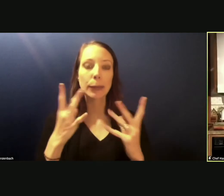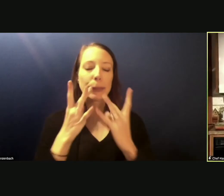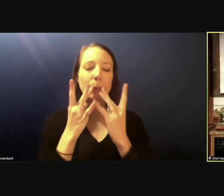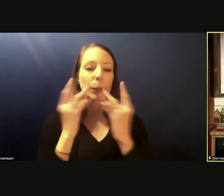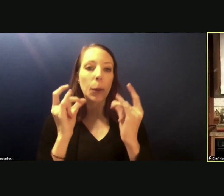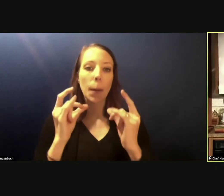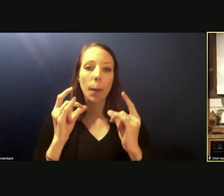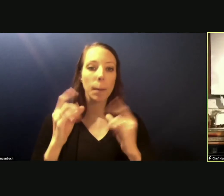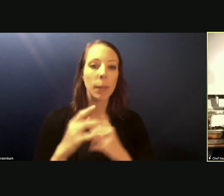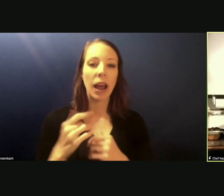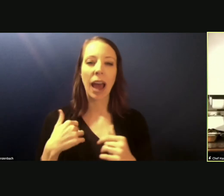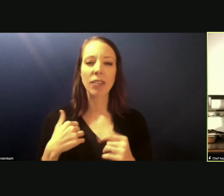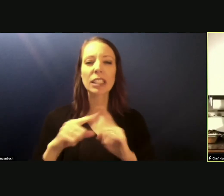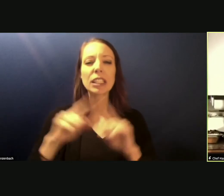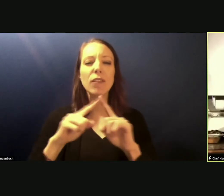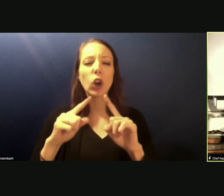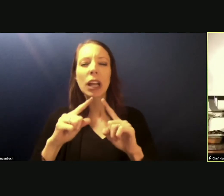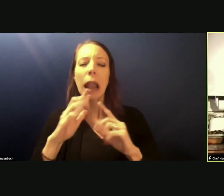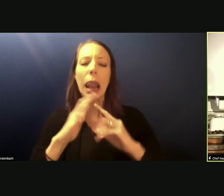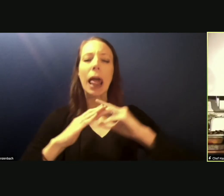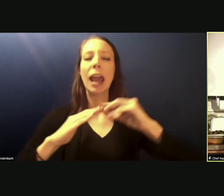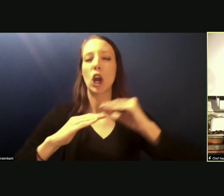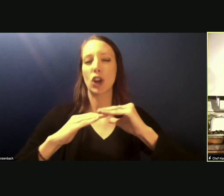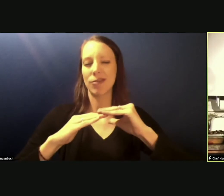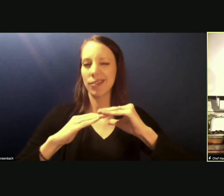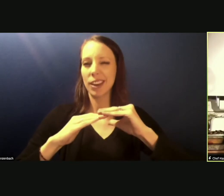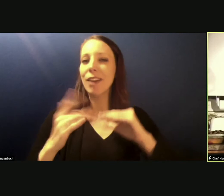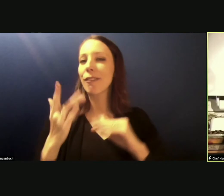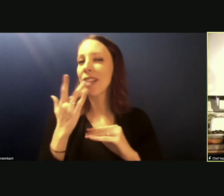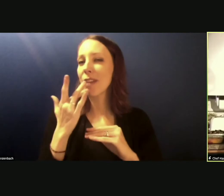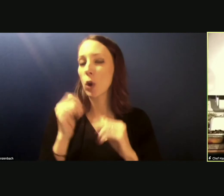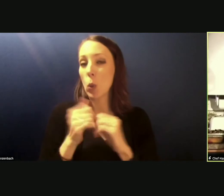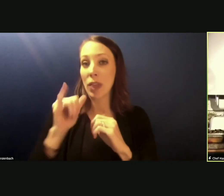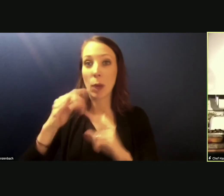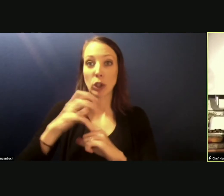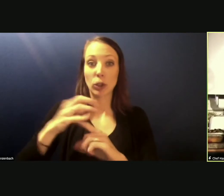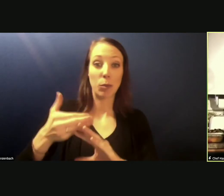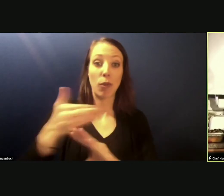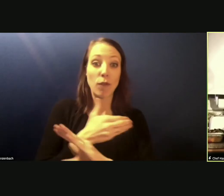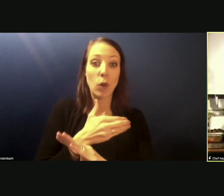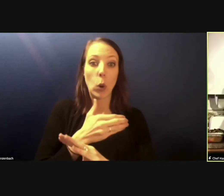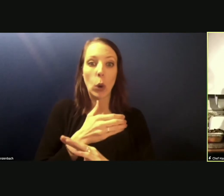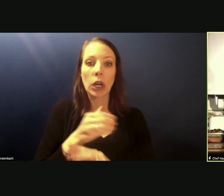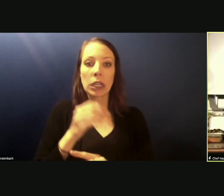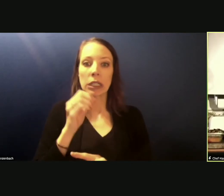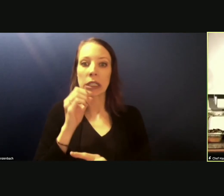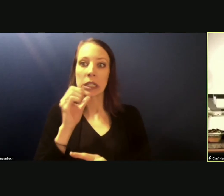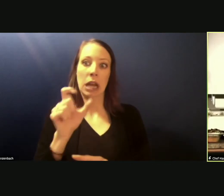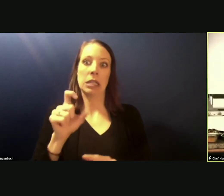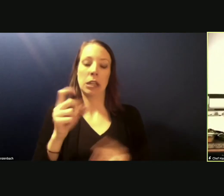out a different layer of flavor in the portobello mushrooms that we're not necessarily used to. And it's just so good. Someone should just do